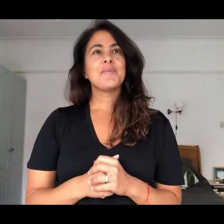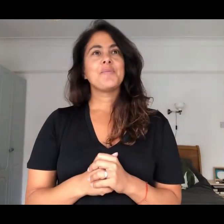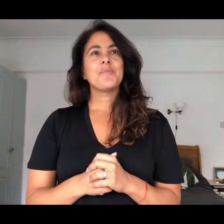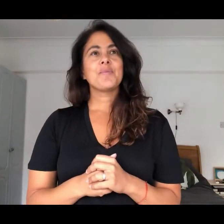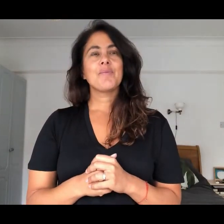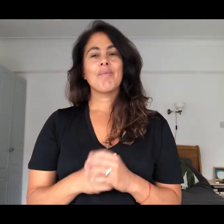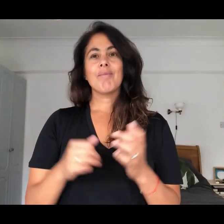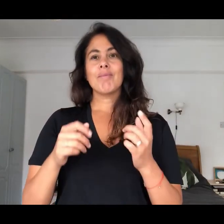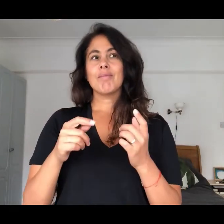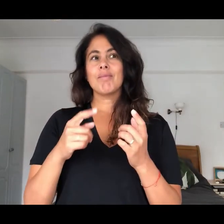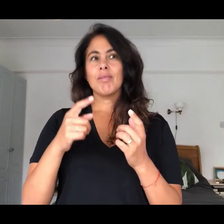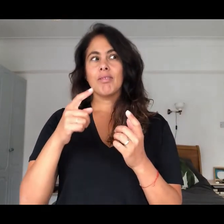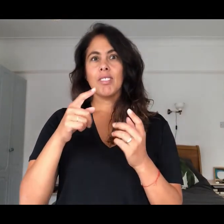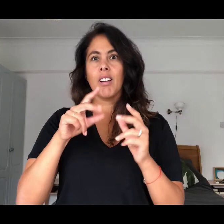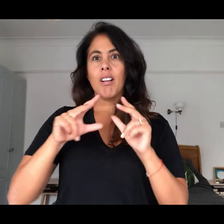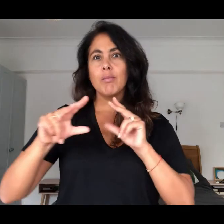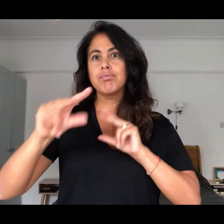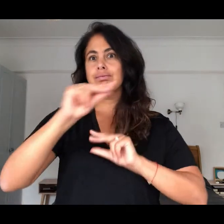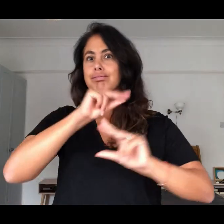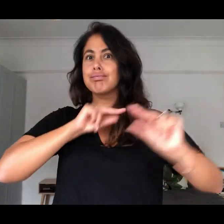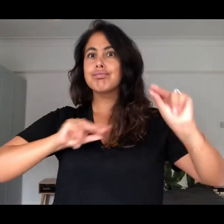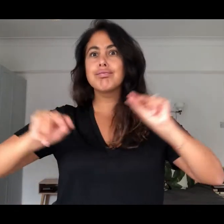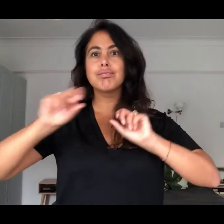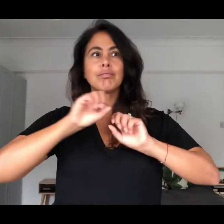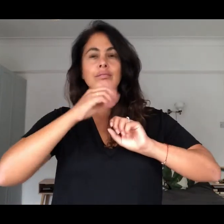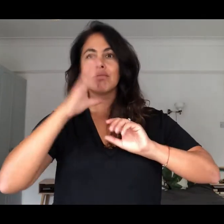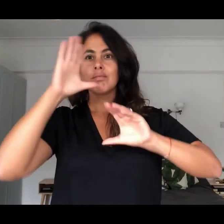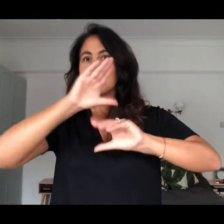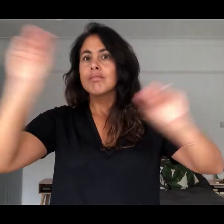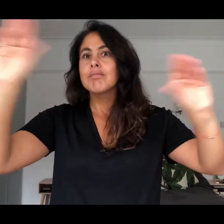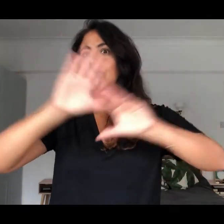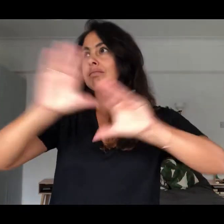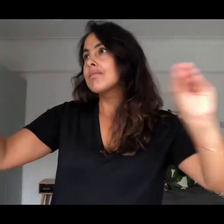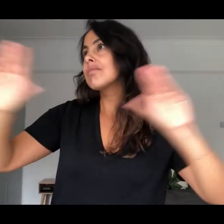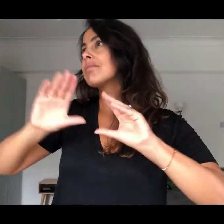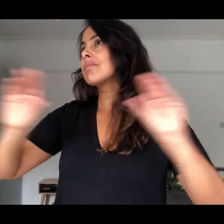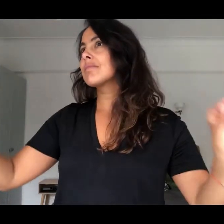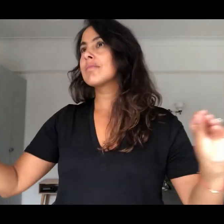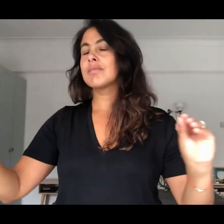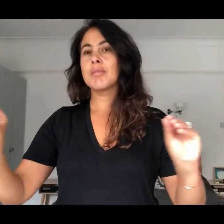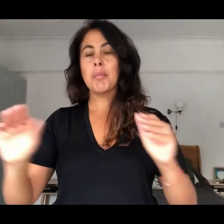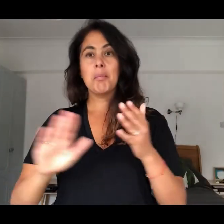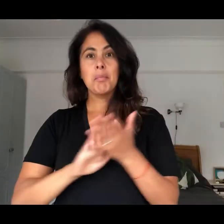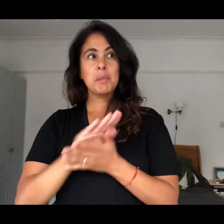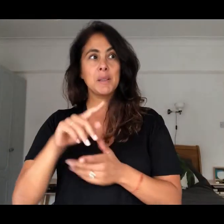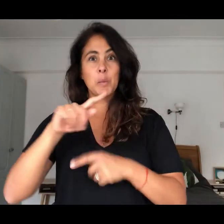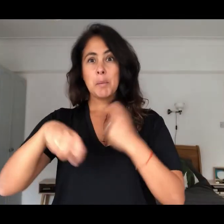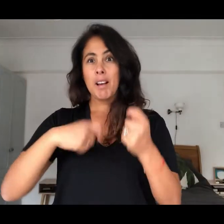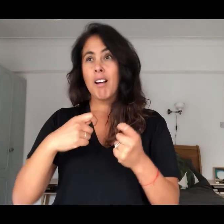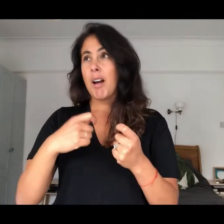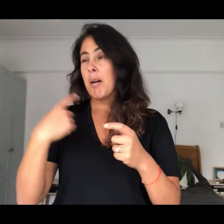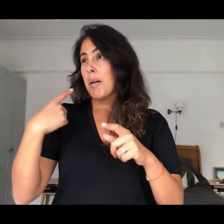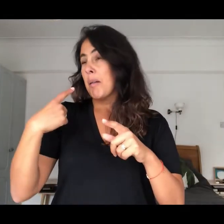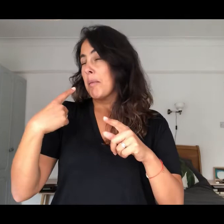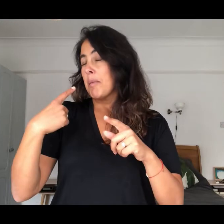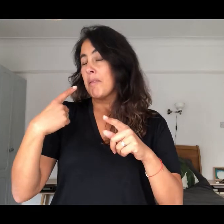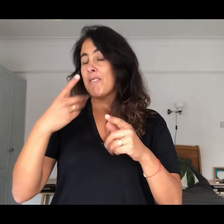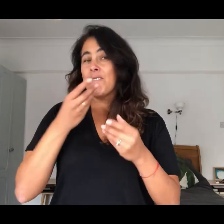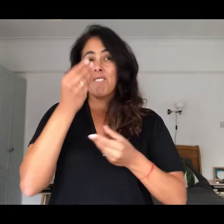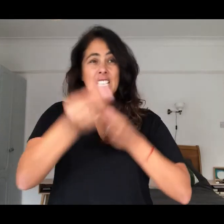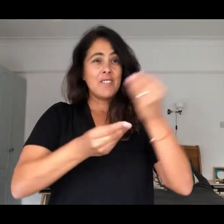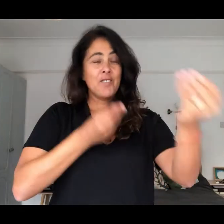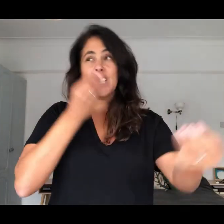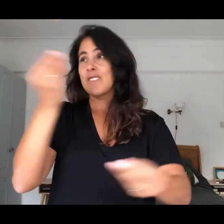Soon everyone found out about it. They told other people and word of mouth. And soon we were feeding hundreds